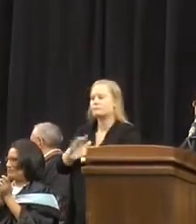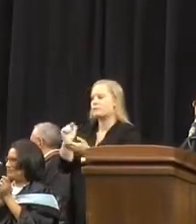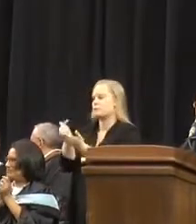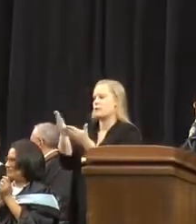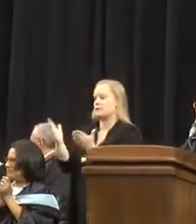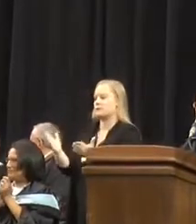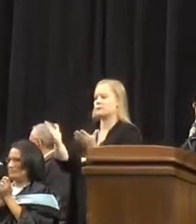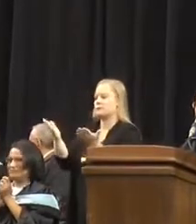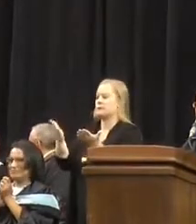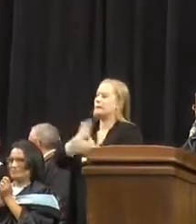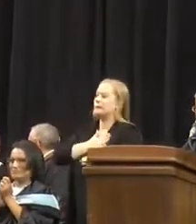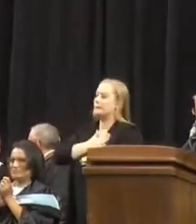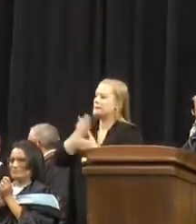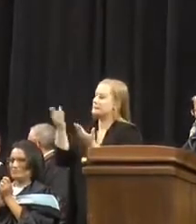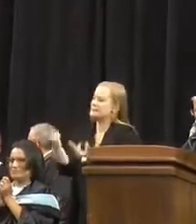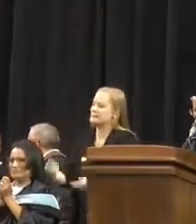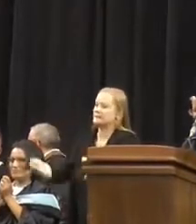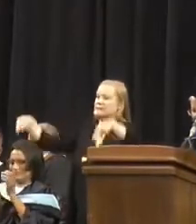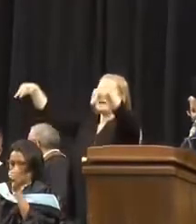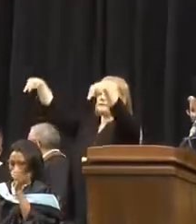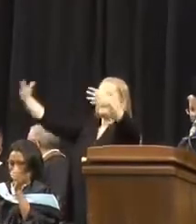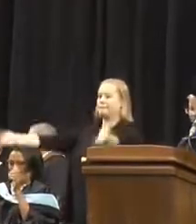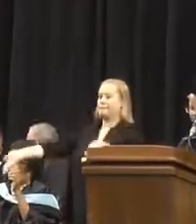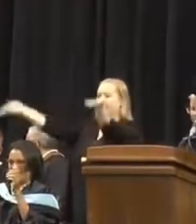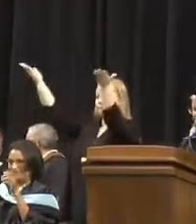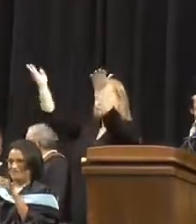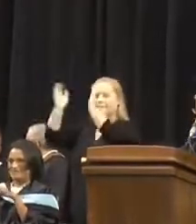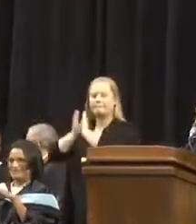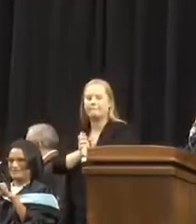Graduates, please stand.